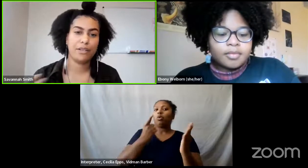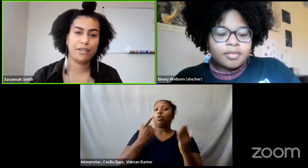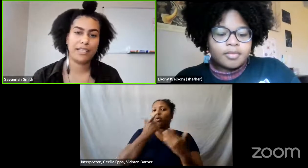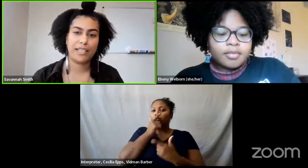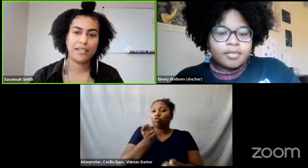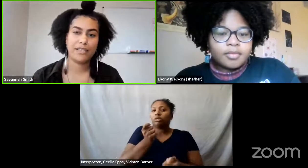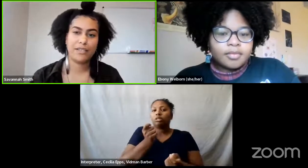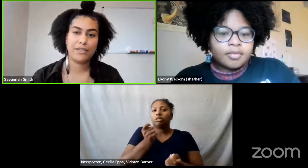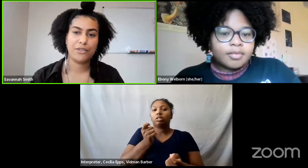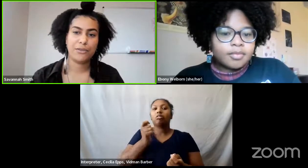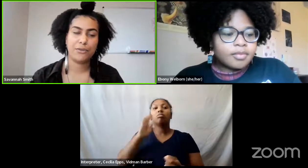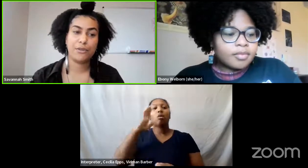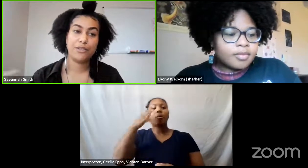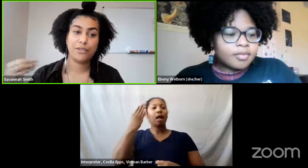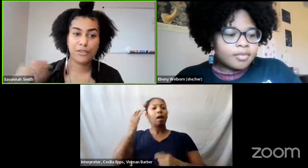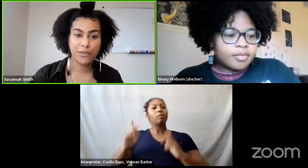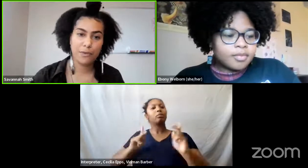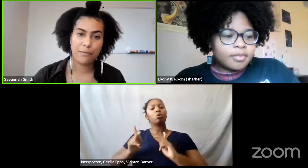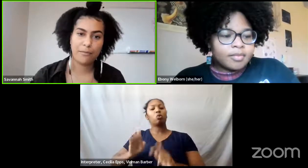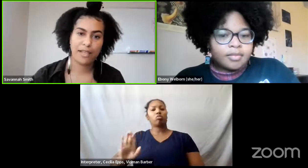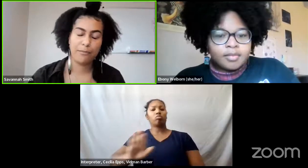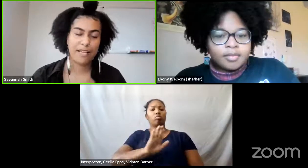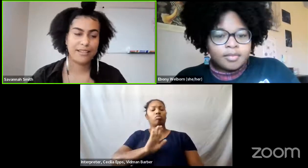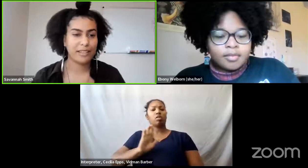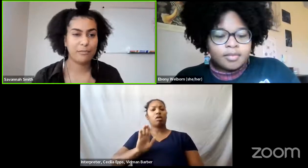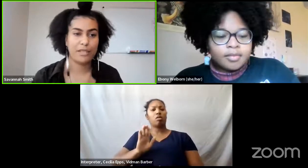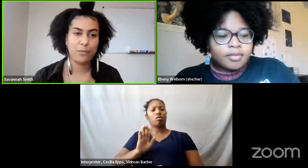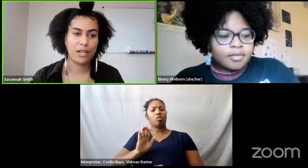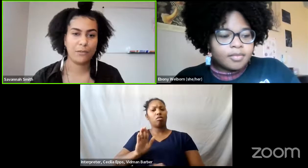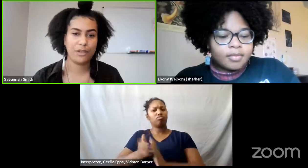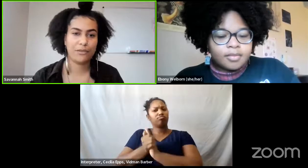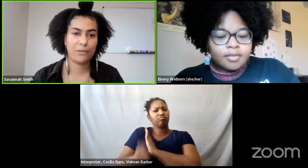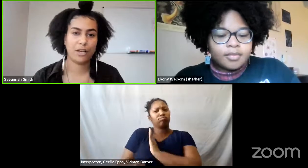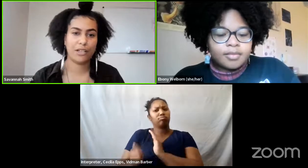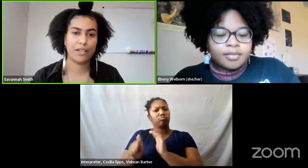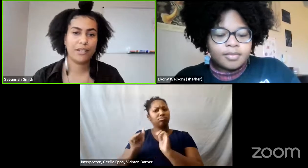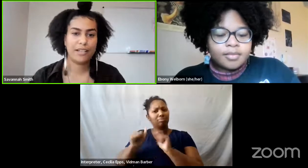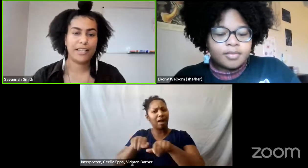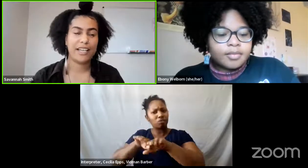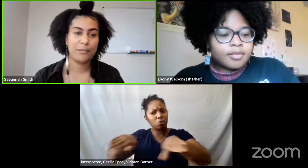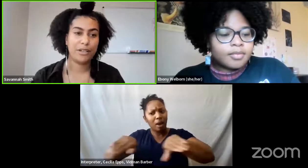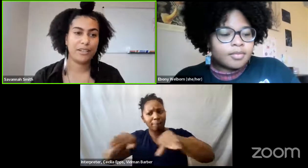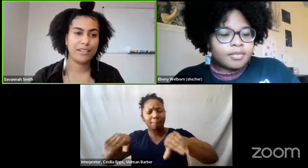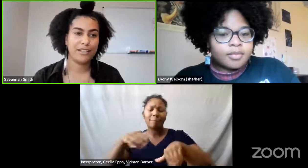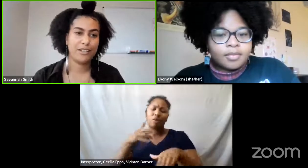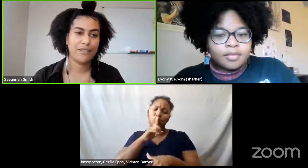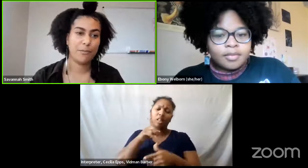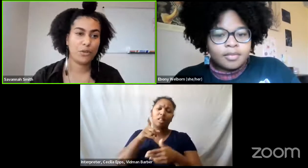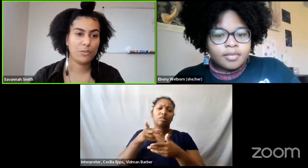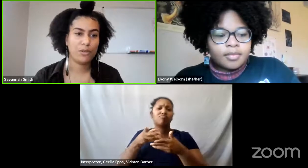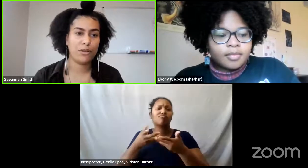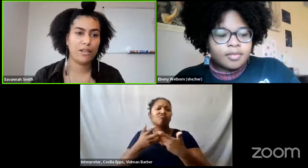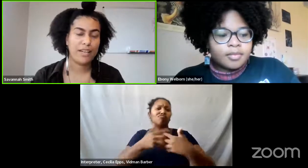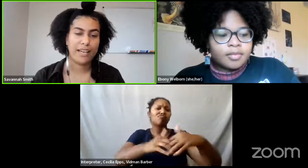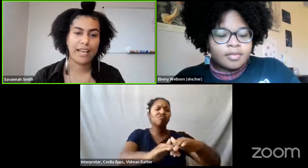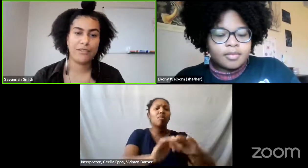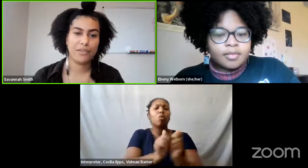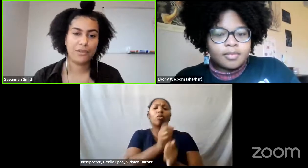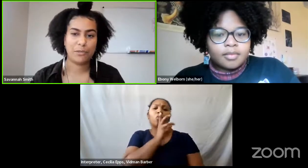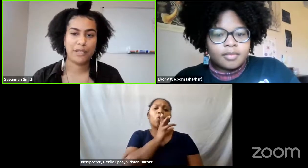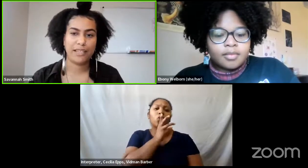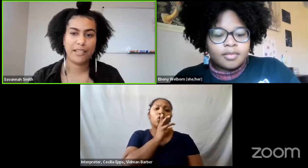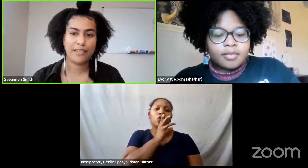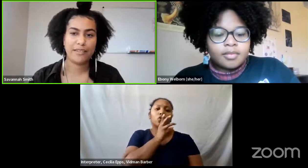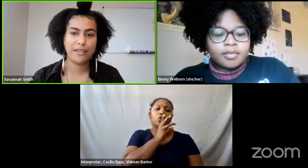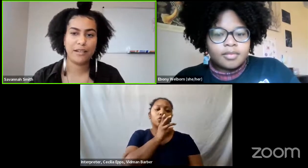impressive ability to swim and basically be one with water. In the book, there's multiple accounts